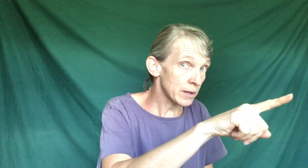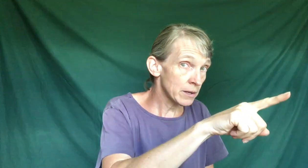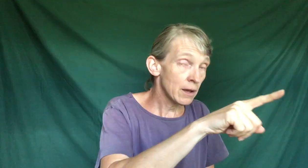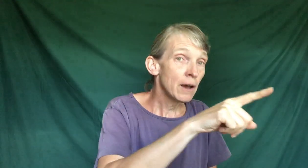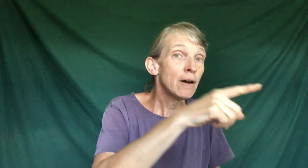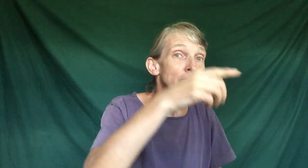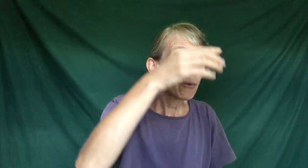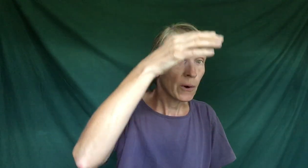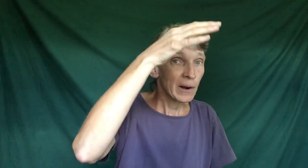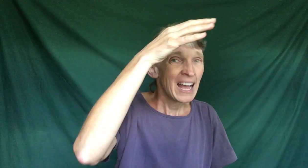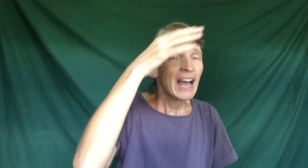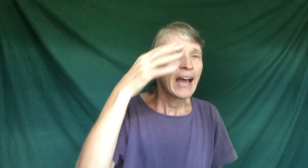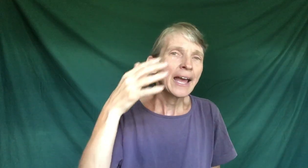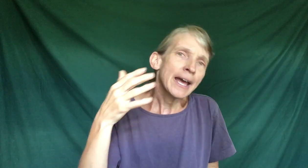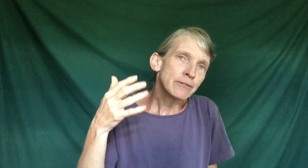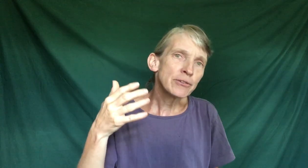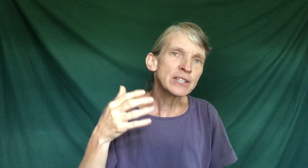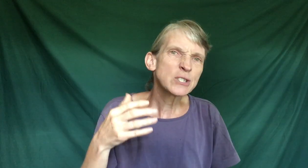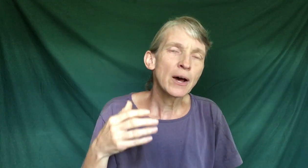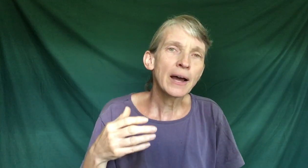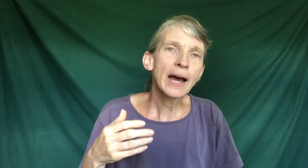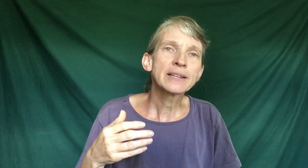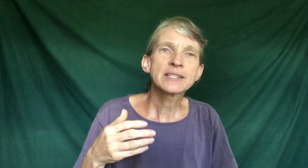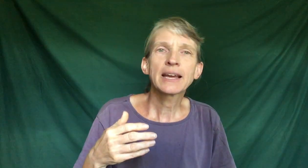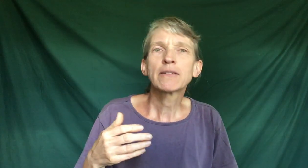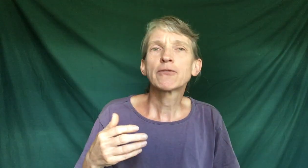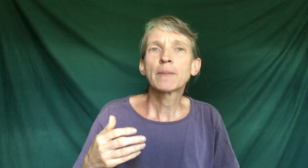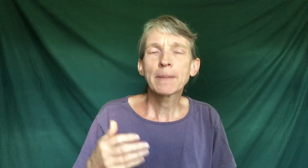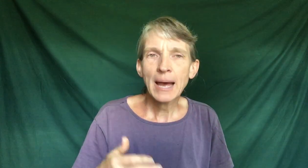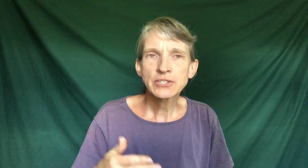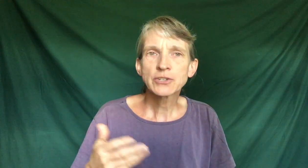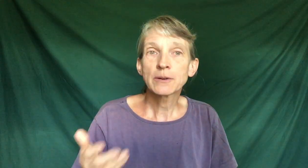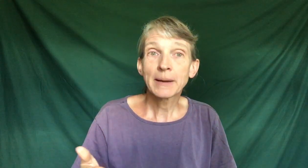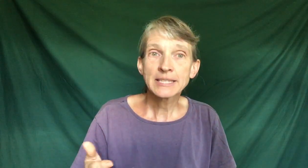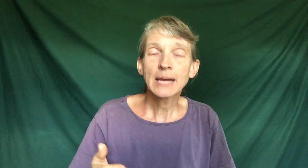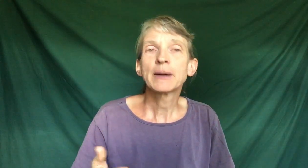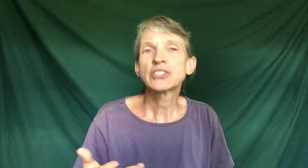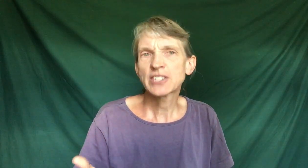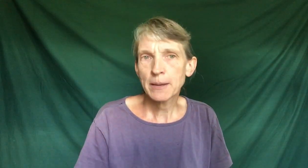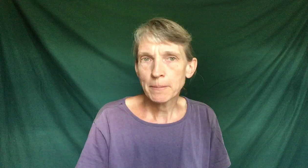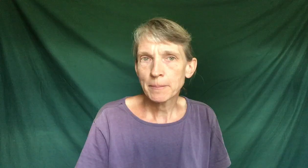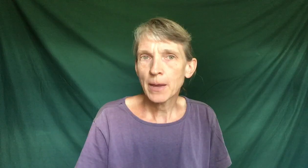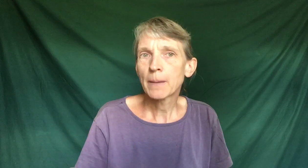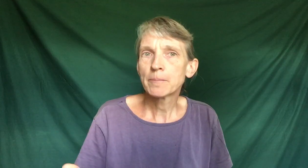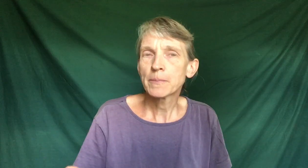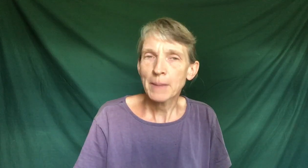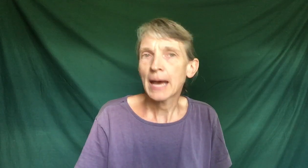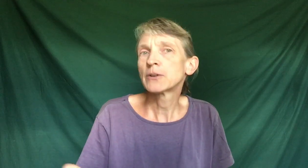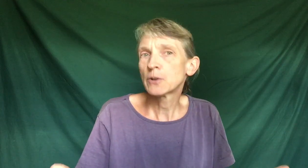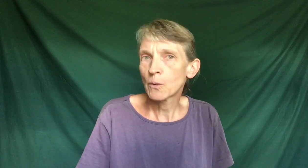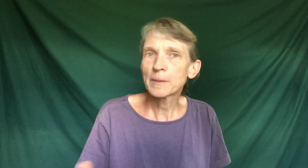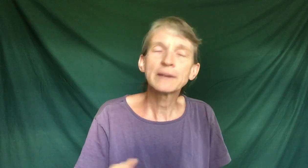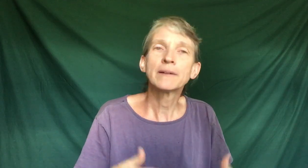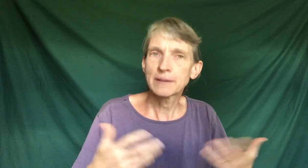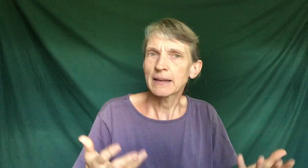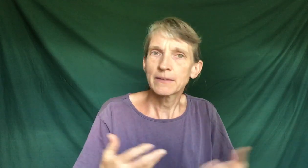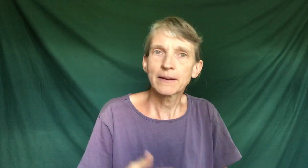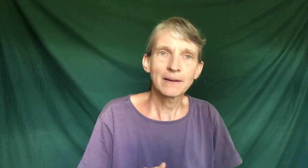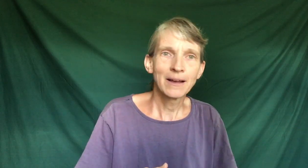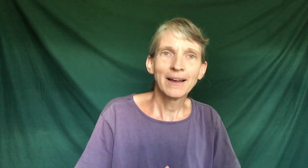1, 4, and for this song I say for my master and my dame, I just say man and woman, like